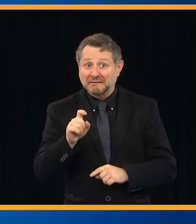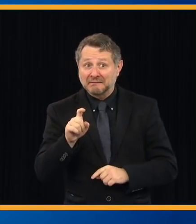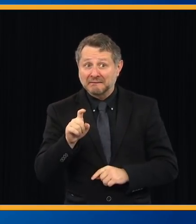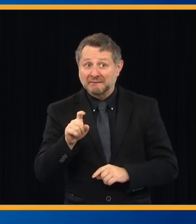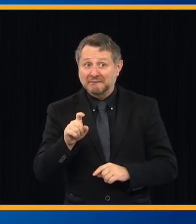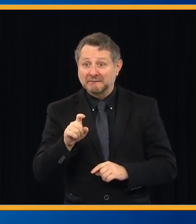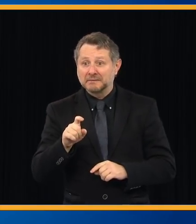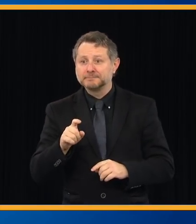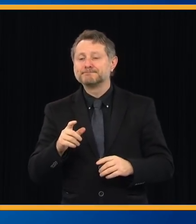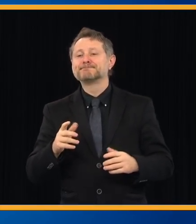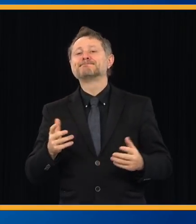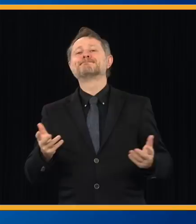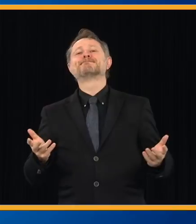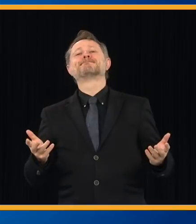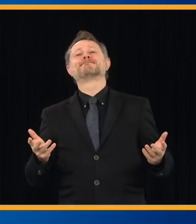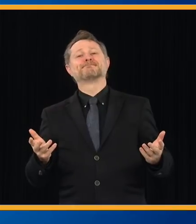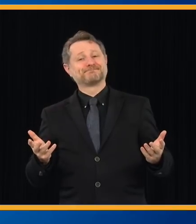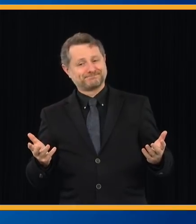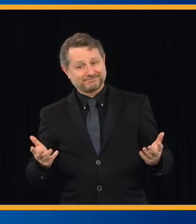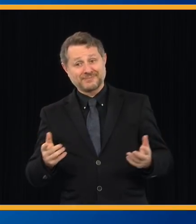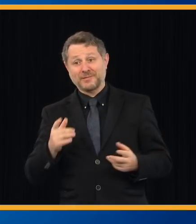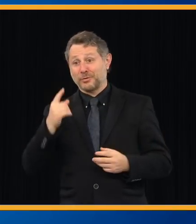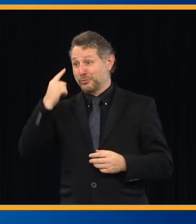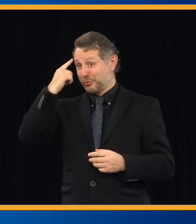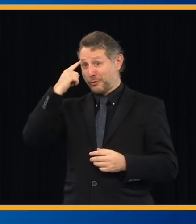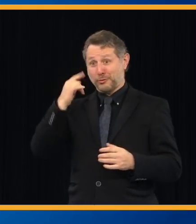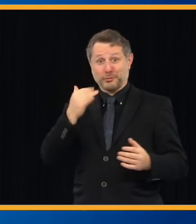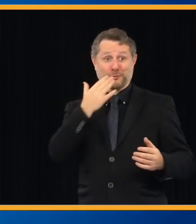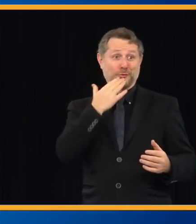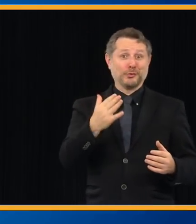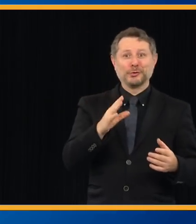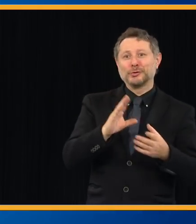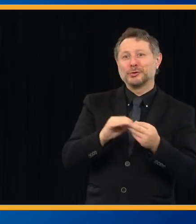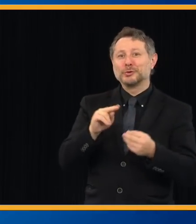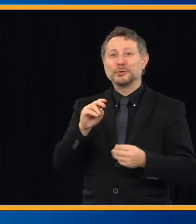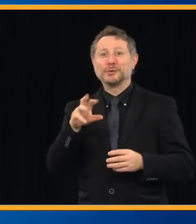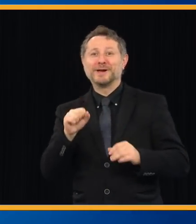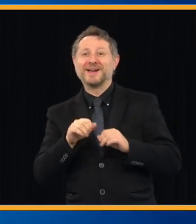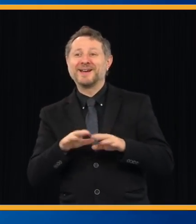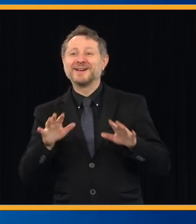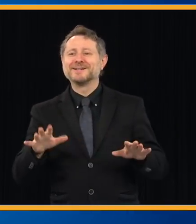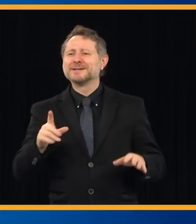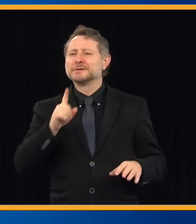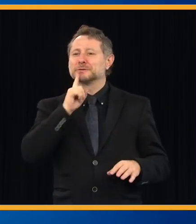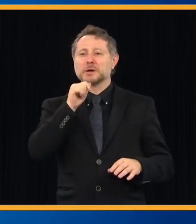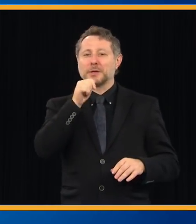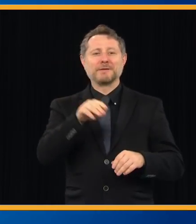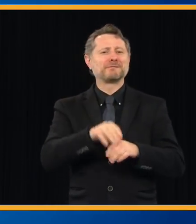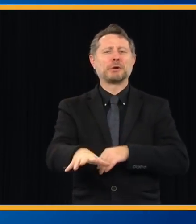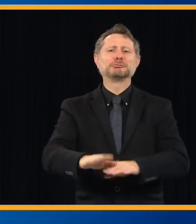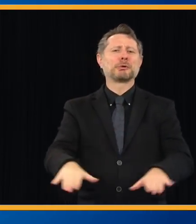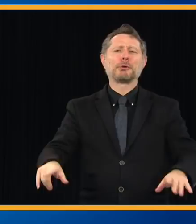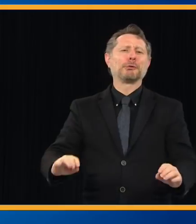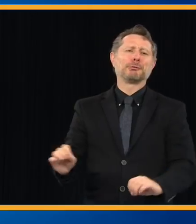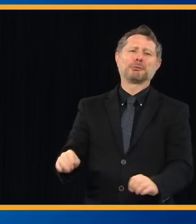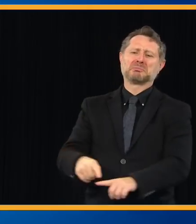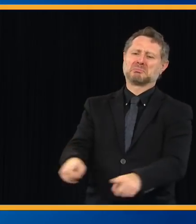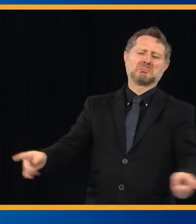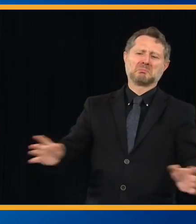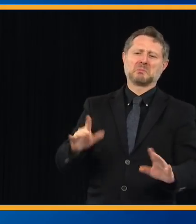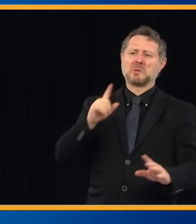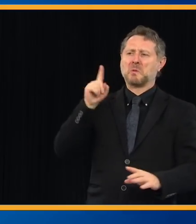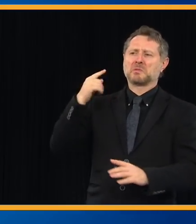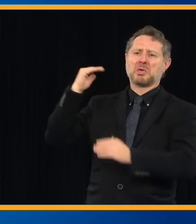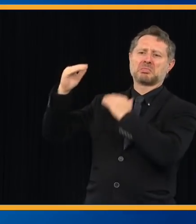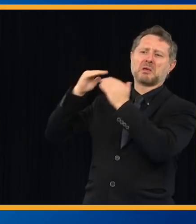believe that the good news about this virus was it didn't affect children, which was taken as